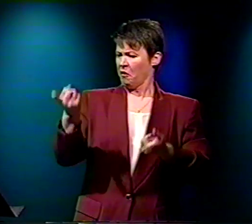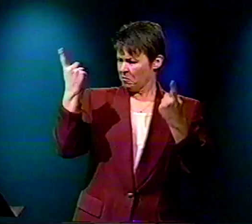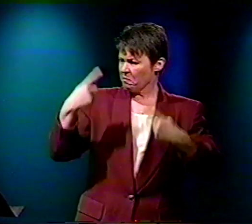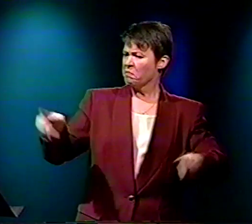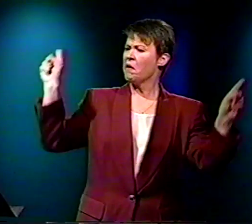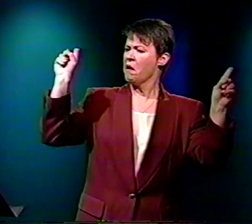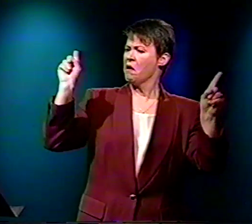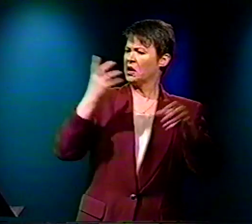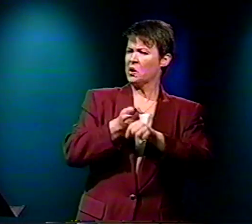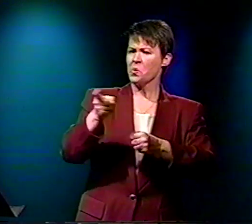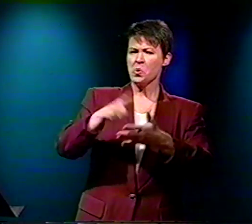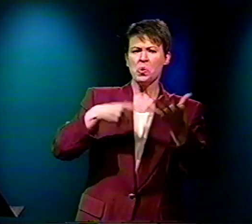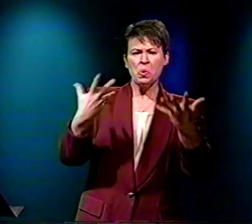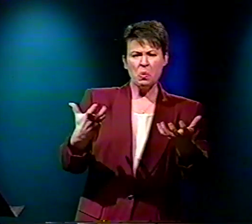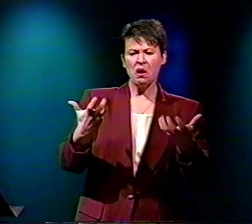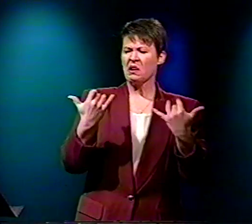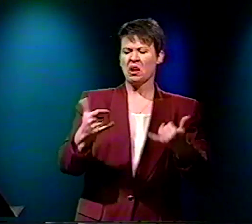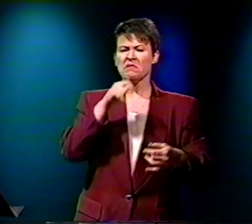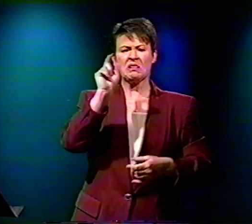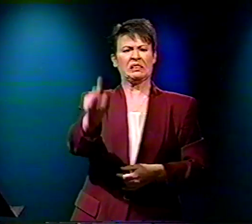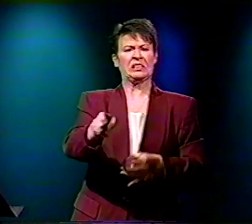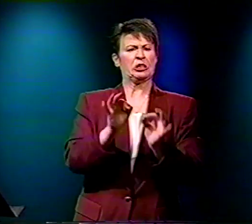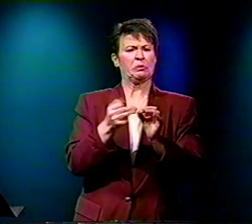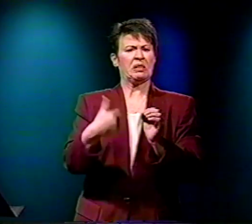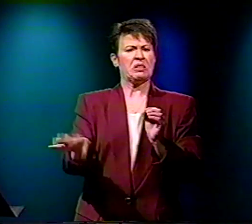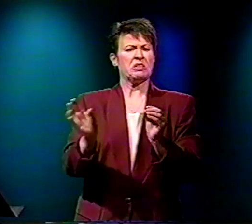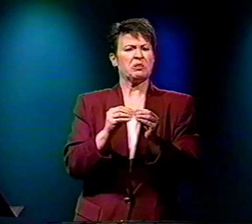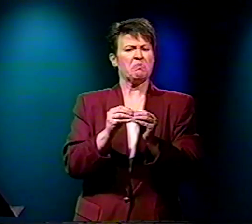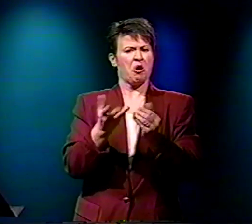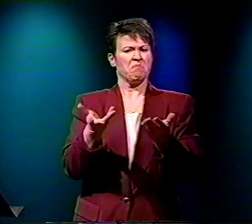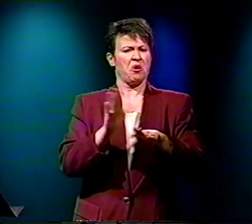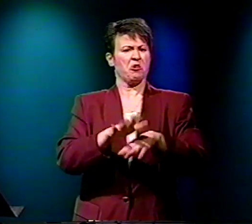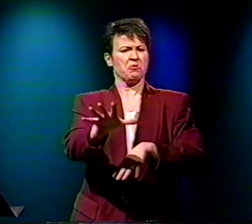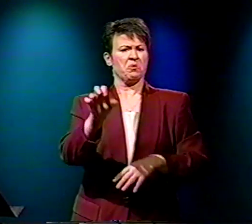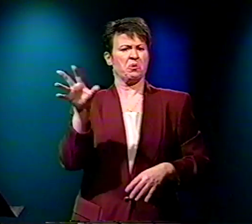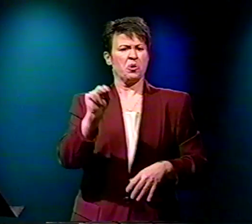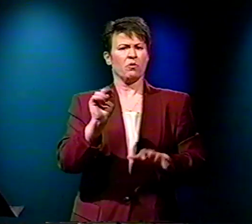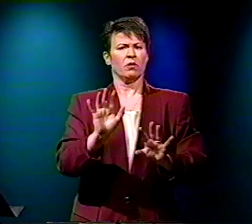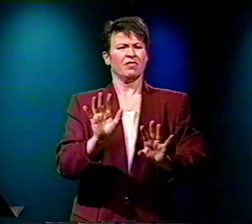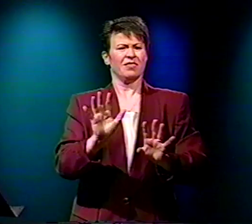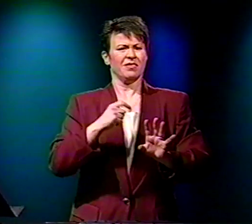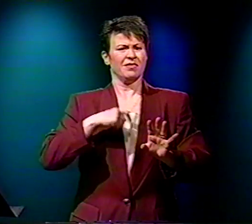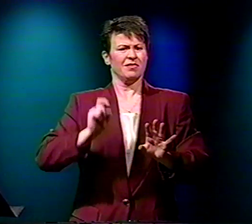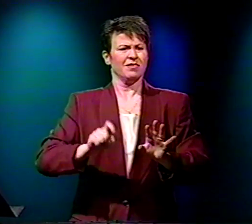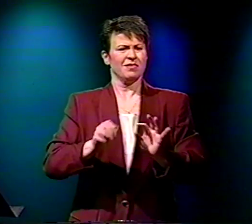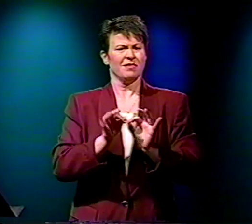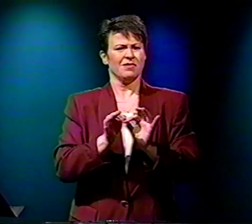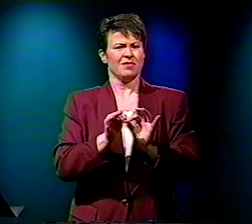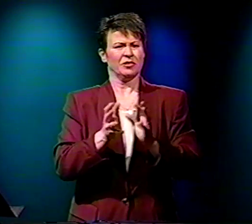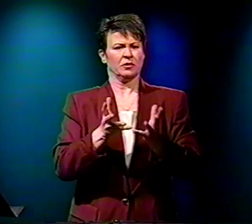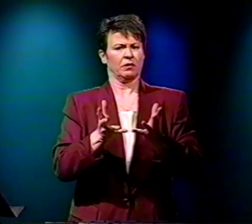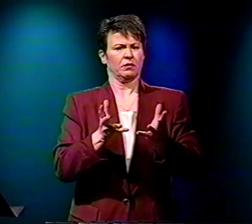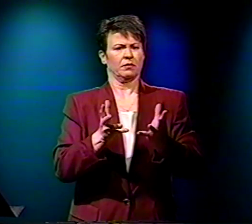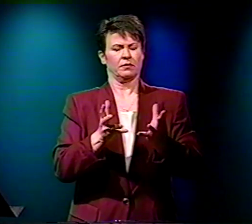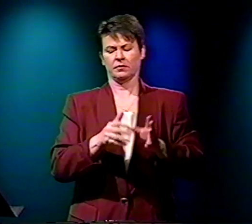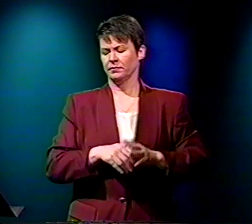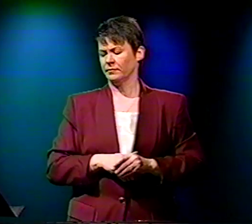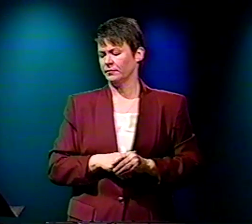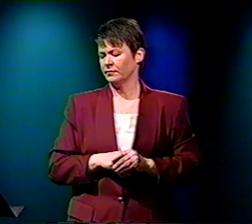maybe the company will say, well, since you're doing so well and you've done so well through those services, you probably can function on your own at that point. But I'm not willing